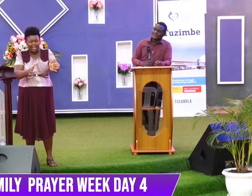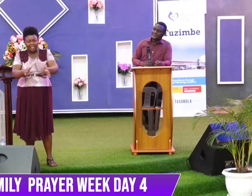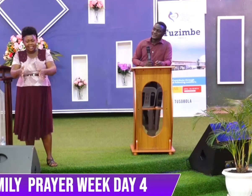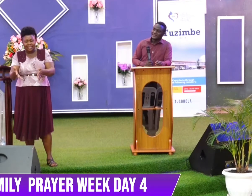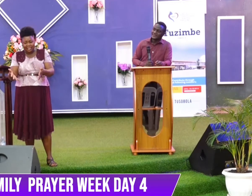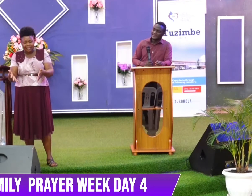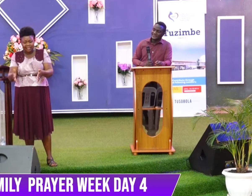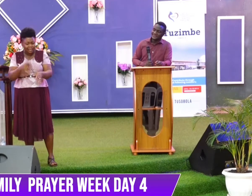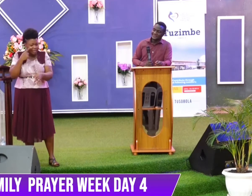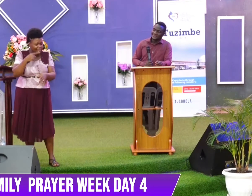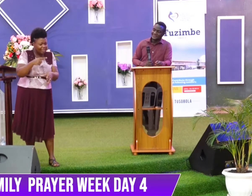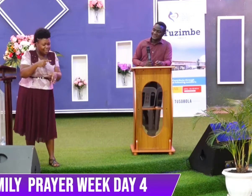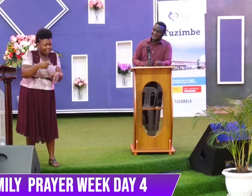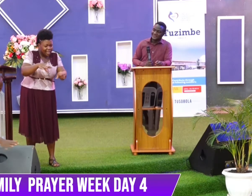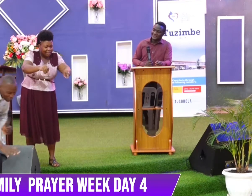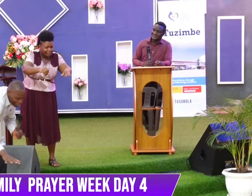young man.